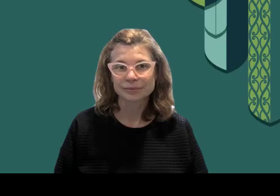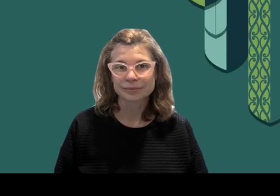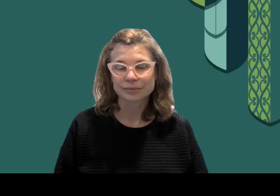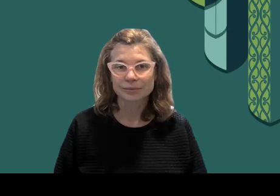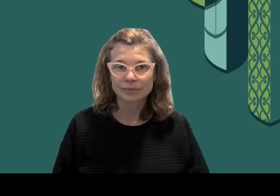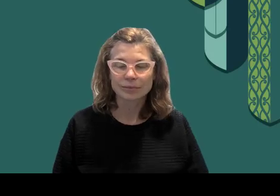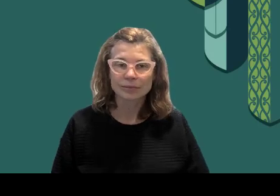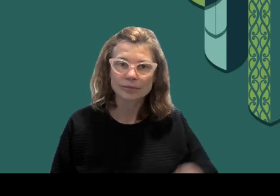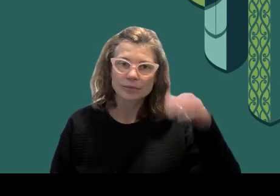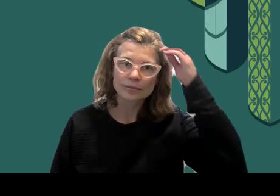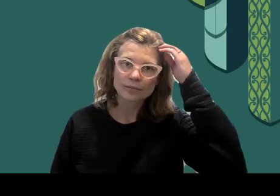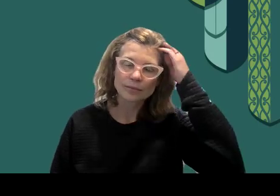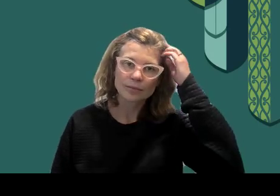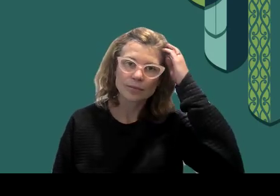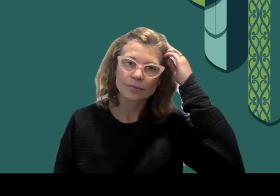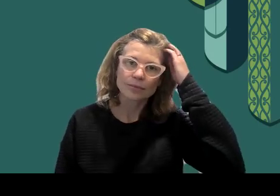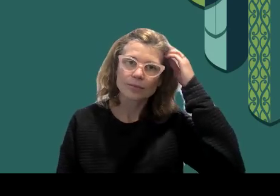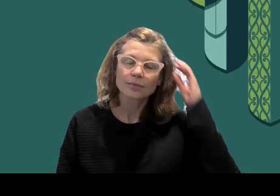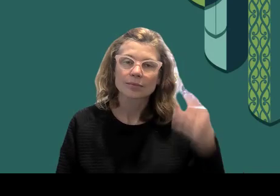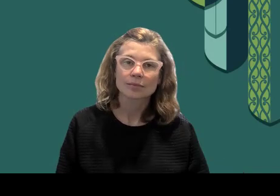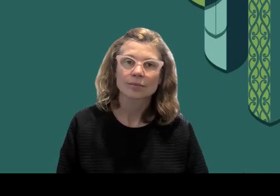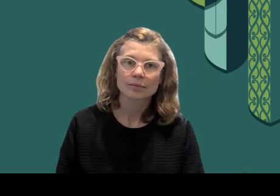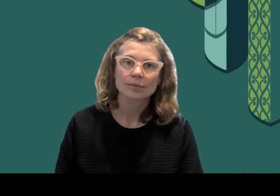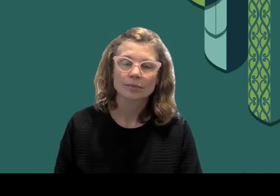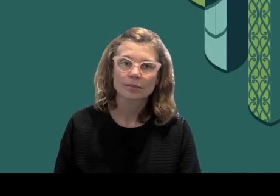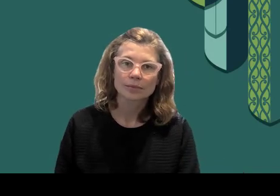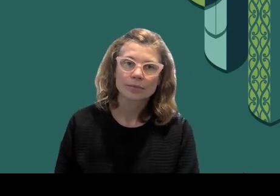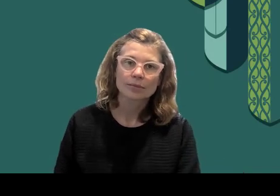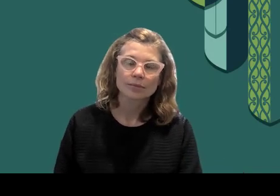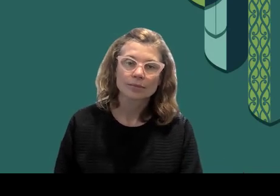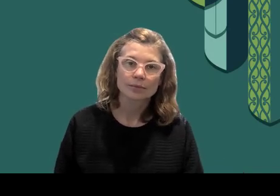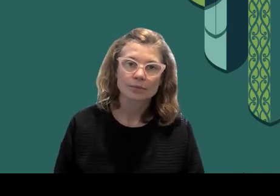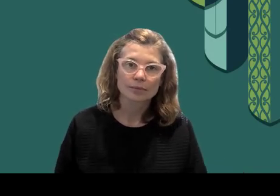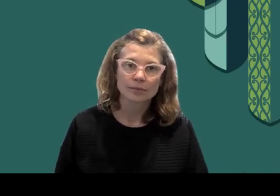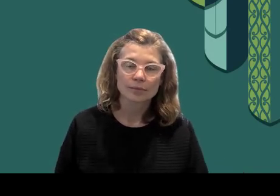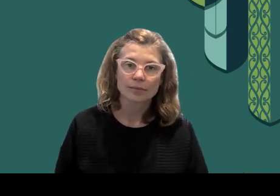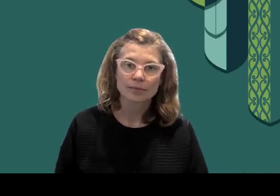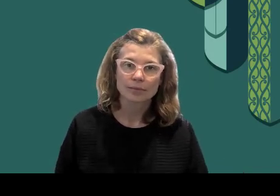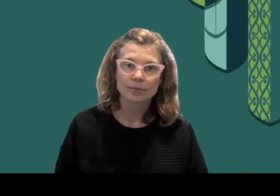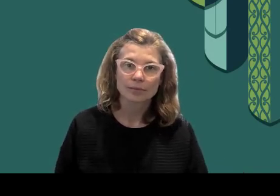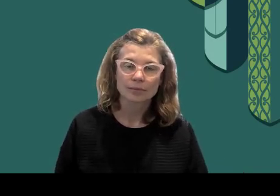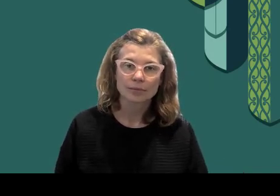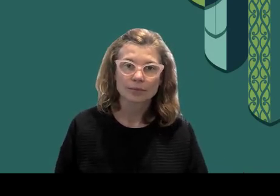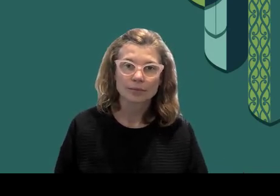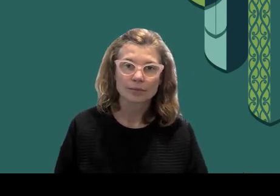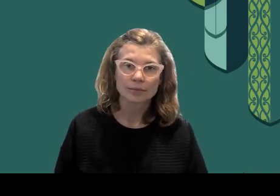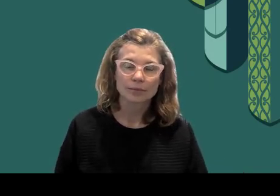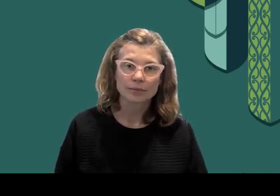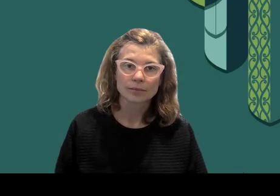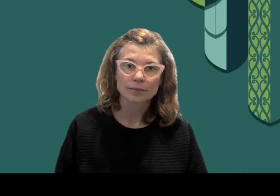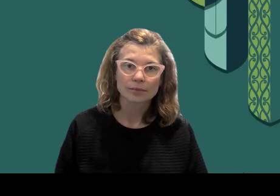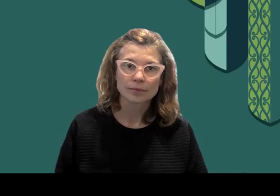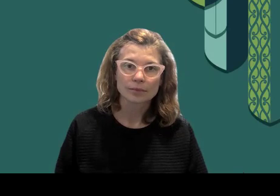and the 2 newbies don't know me well enough, but I like to think that all of my team know that